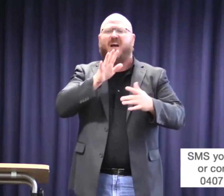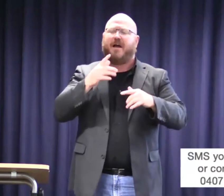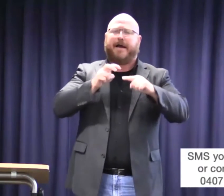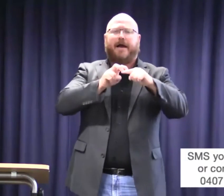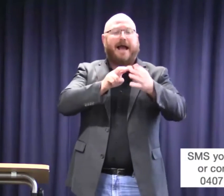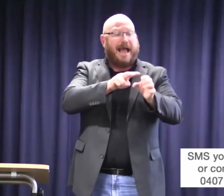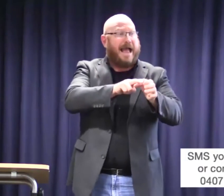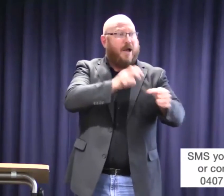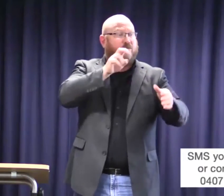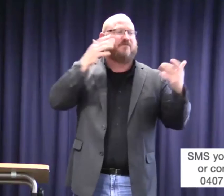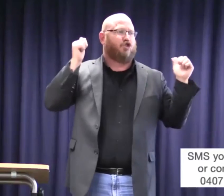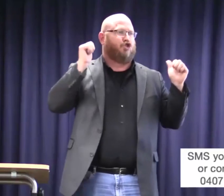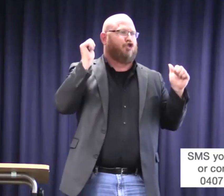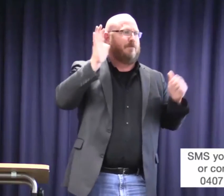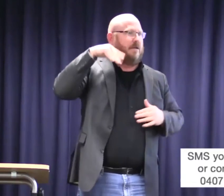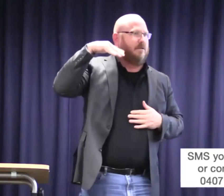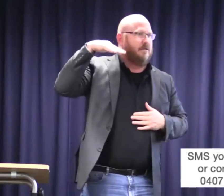need to be crystal clear on that.